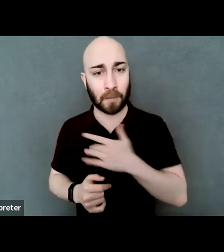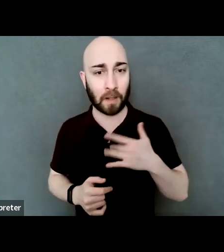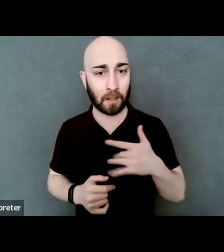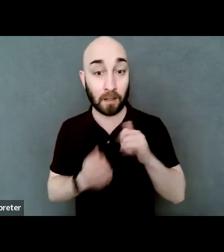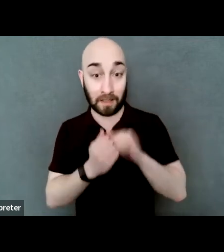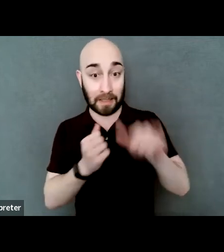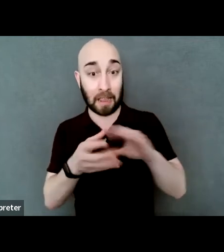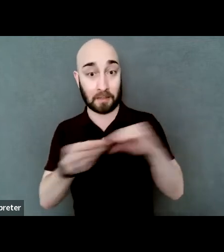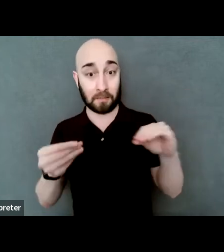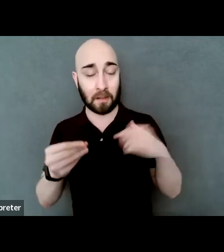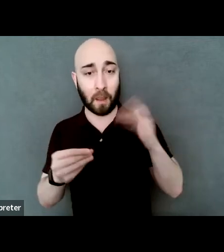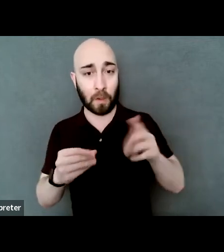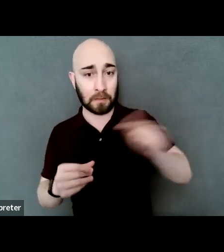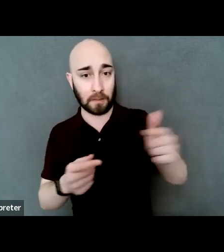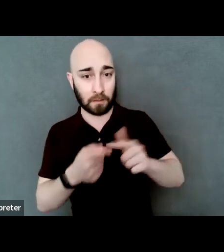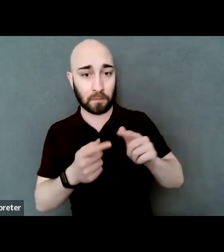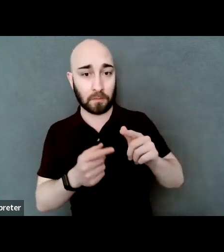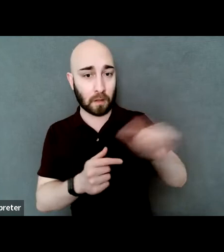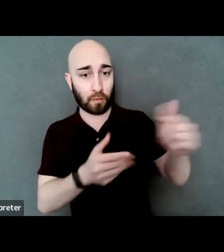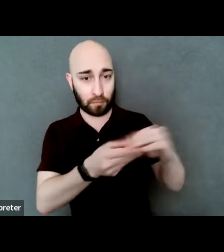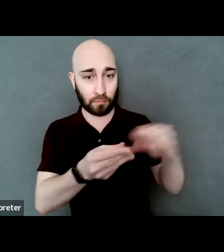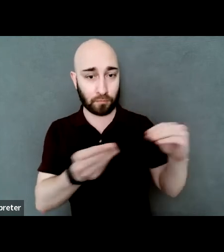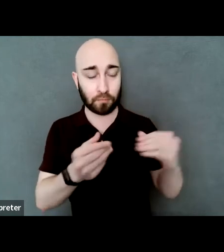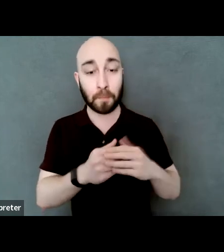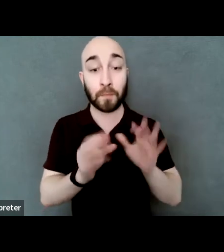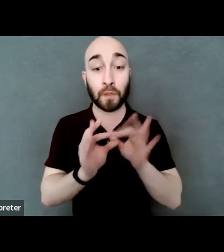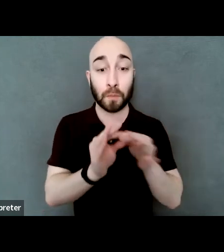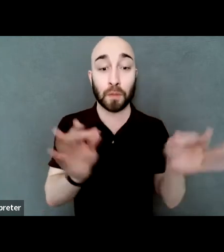to pass the torch. Yeah.